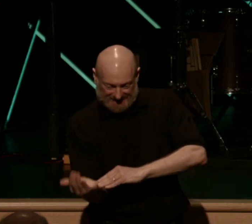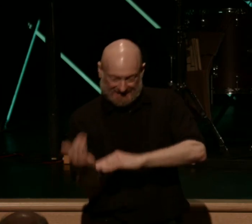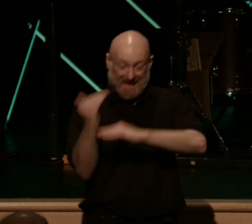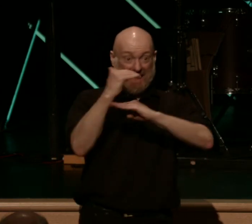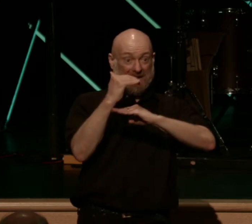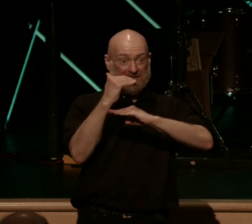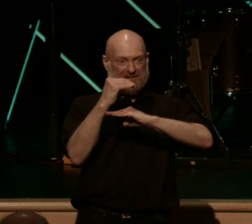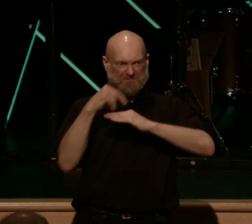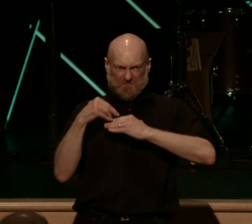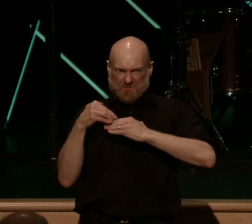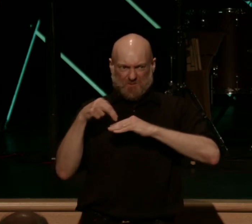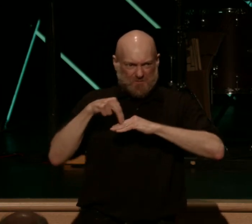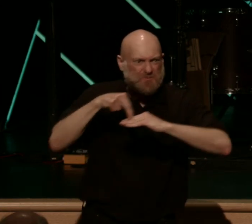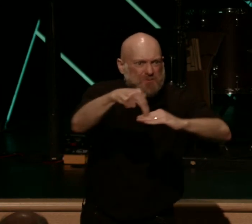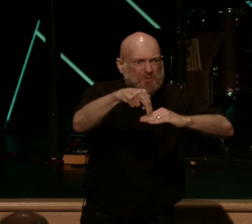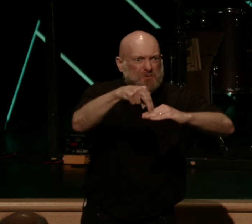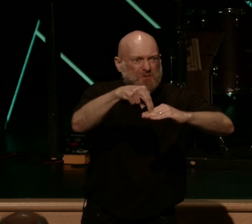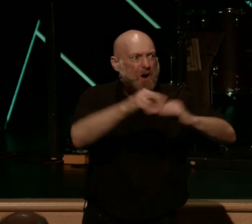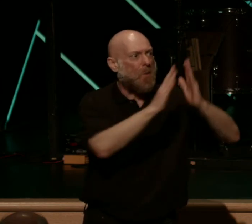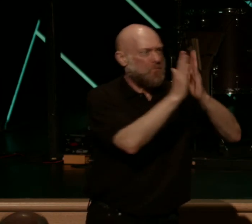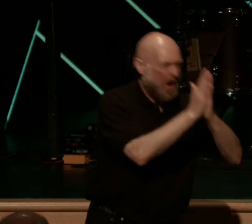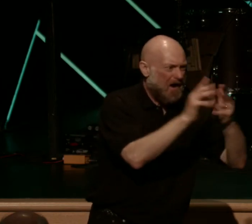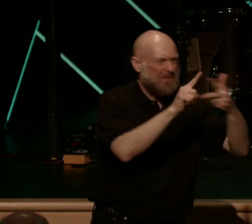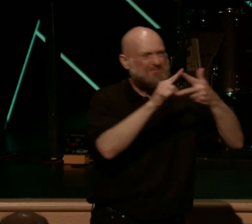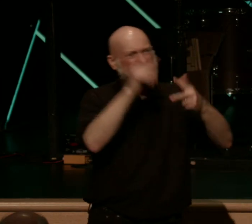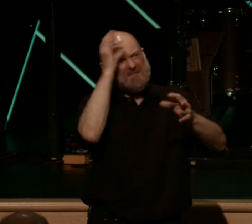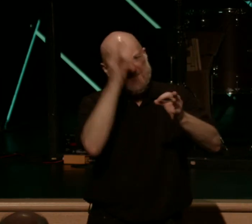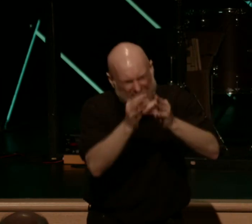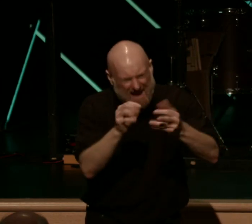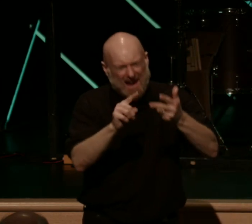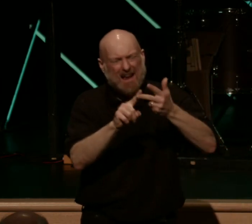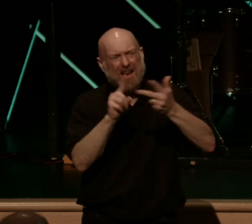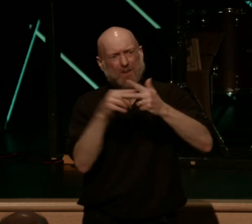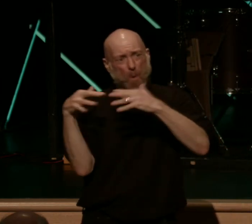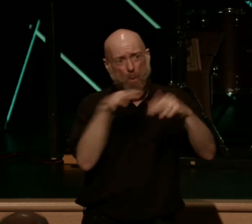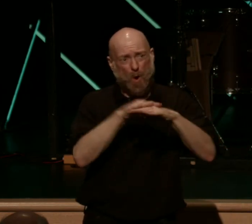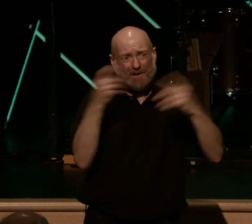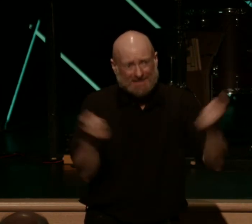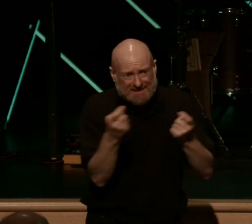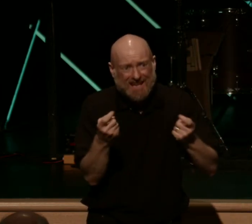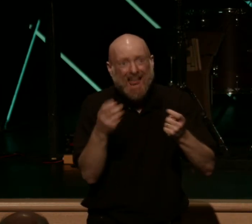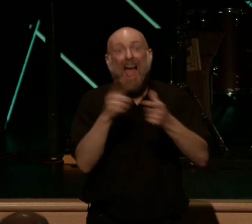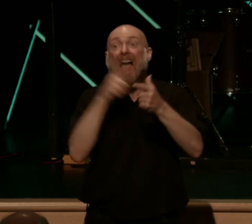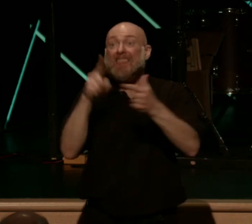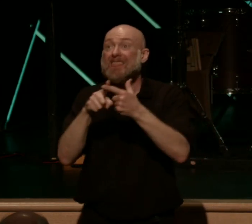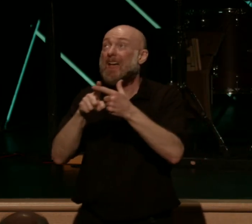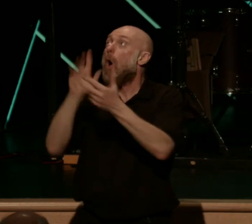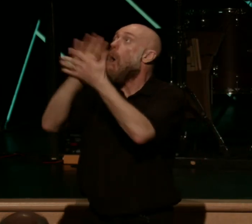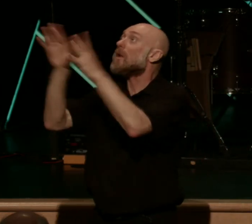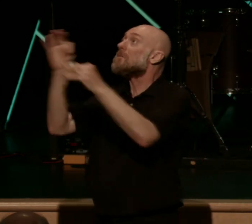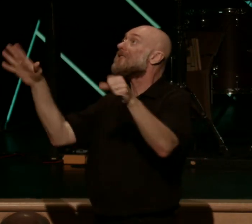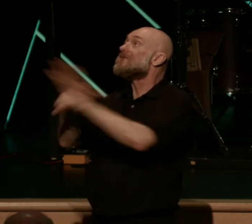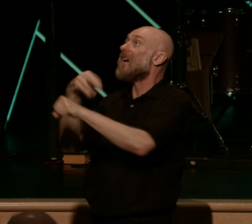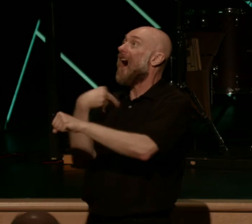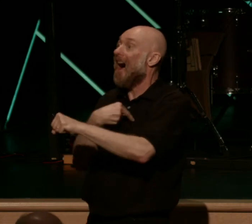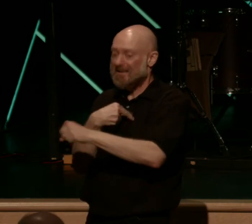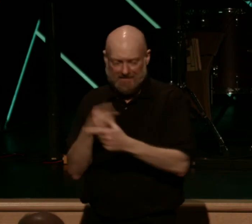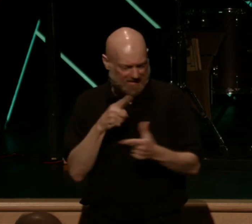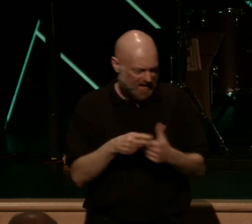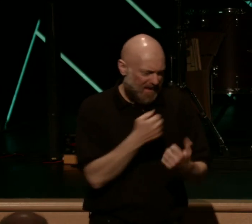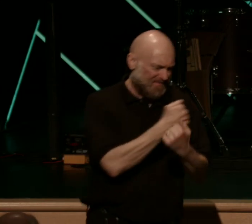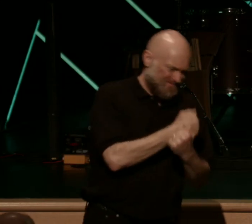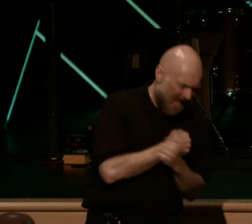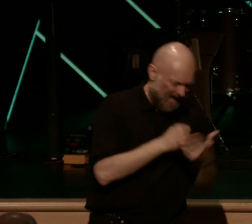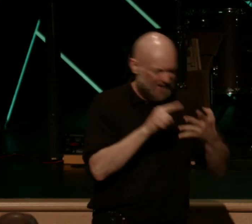of prayer and a lifestyle of faith and a lifestyle of making war on sin, and the Spirit will fill us and produce in us love